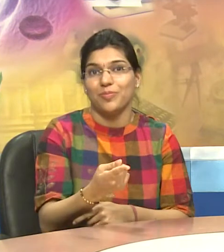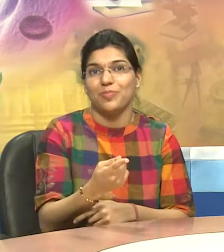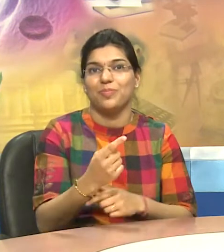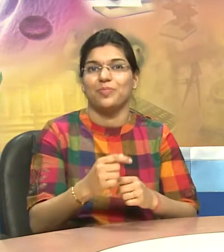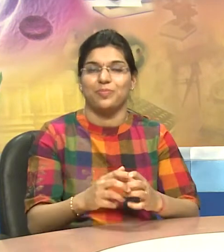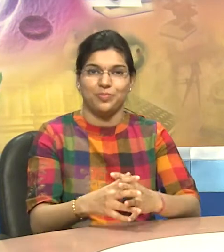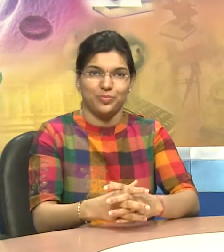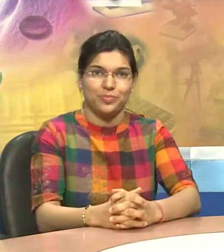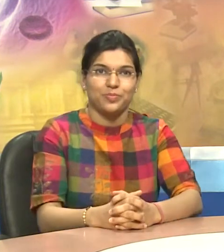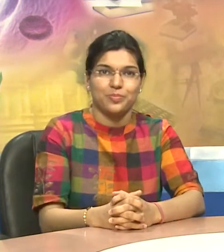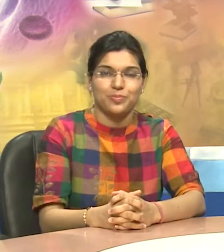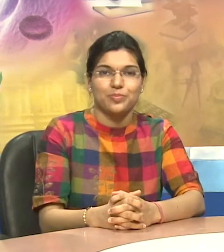while sleeping.